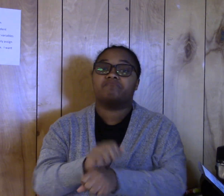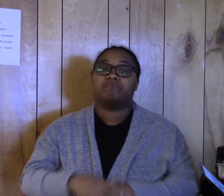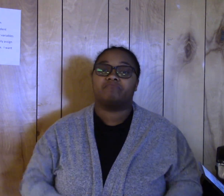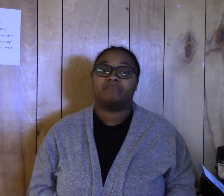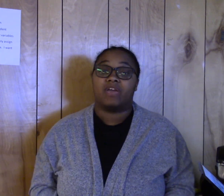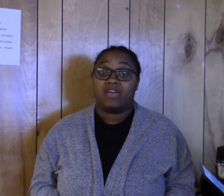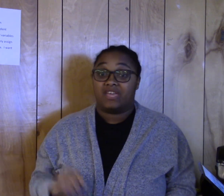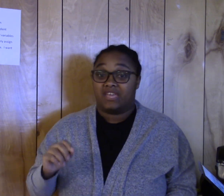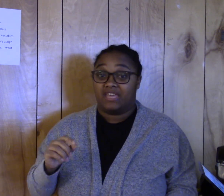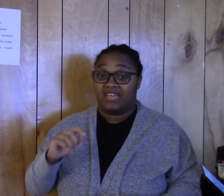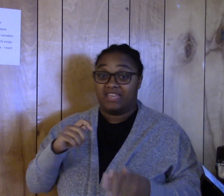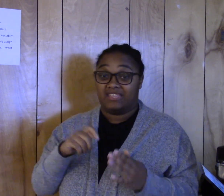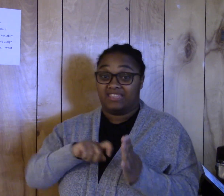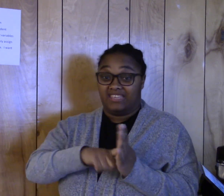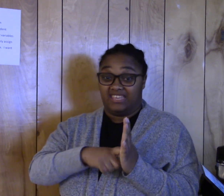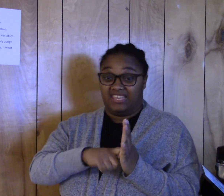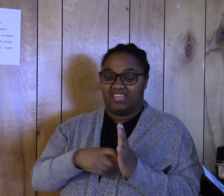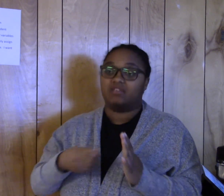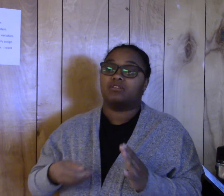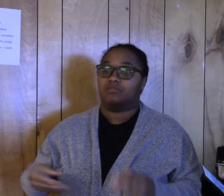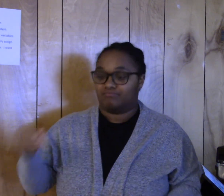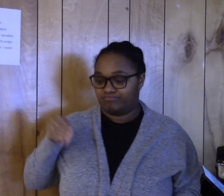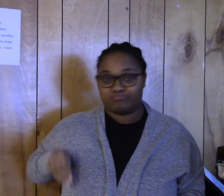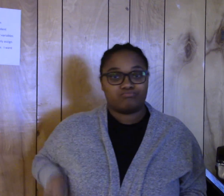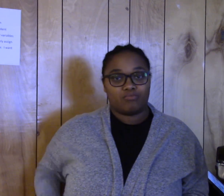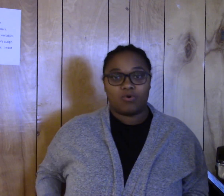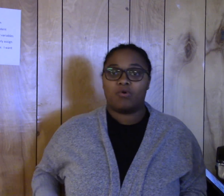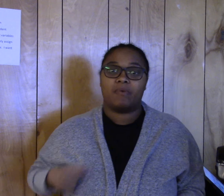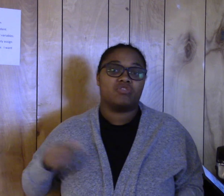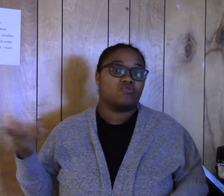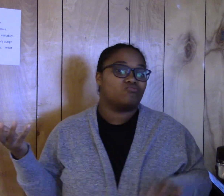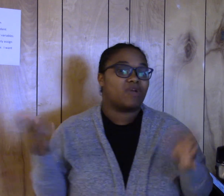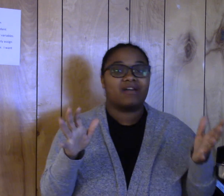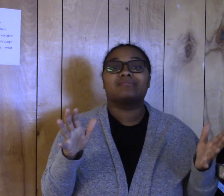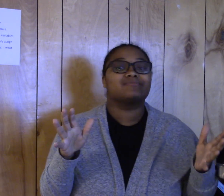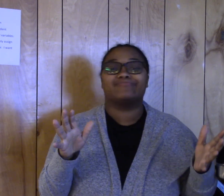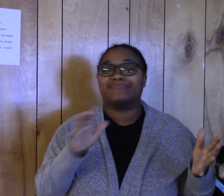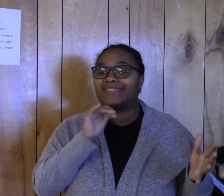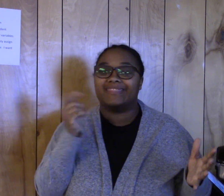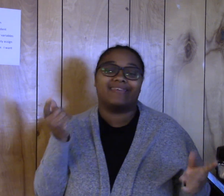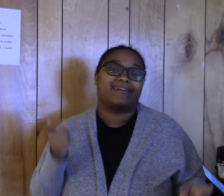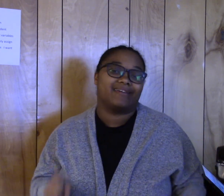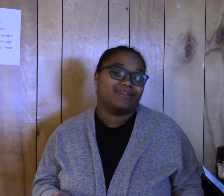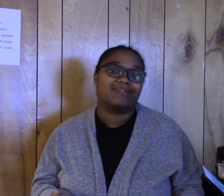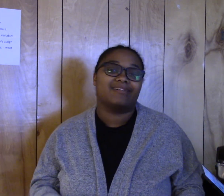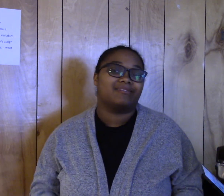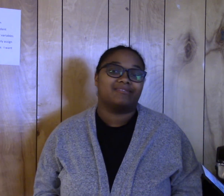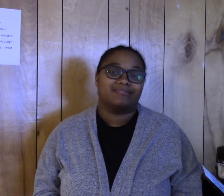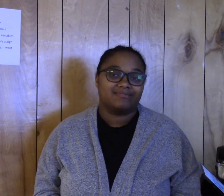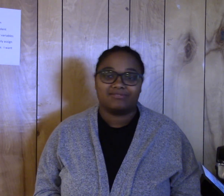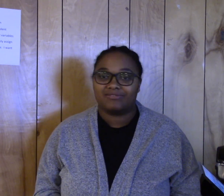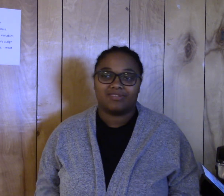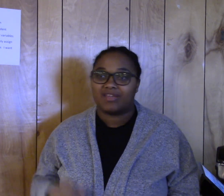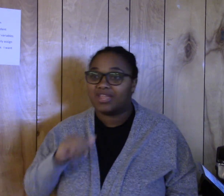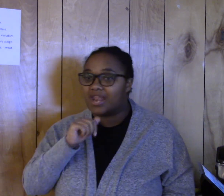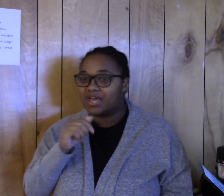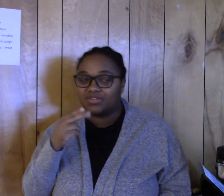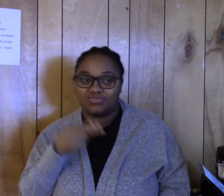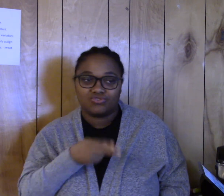you, and nobody's getting guns, and nobody's having an accident, nobody's going to accidentally go shooting, you know, their neighbors or any of that. So there is